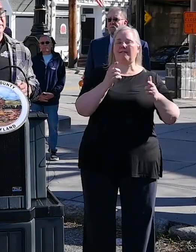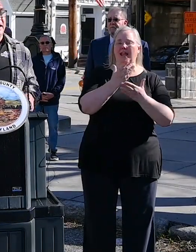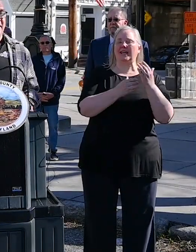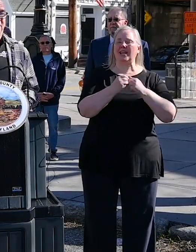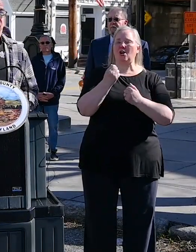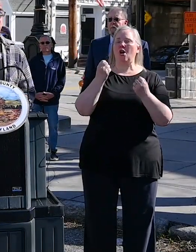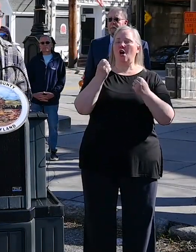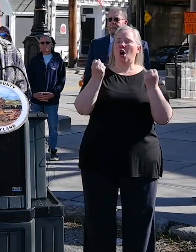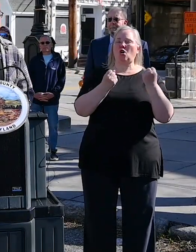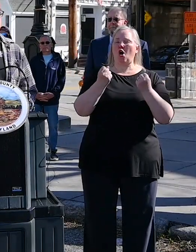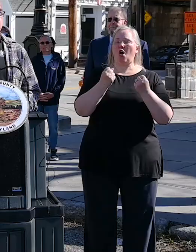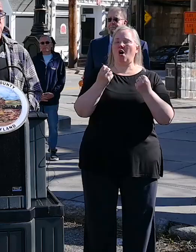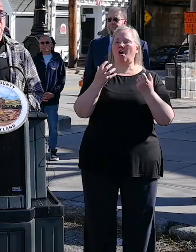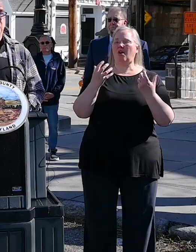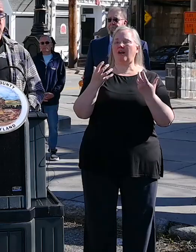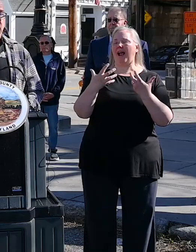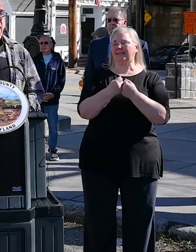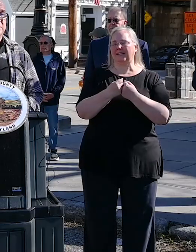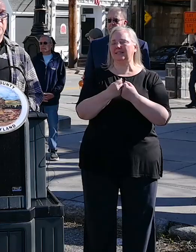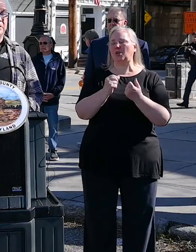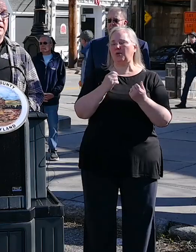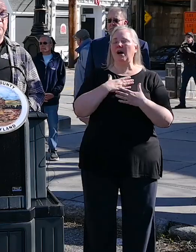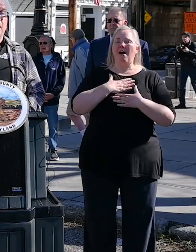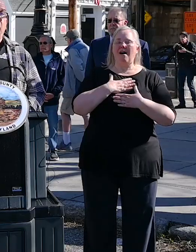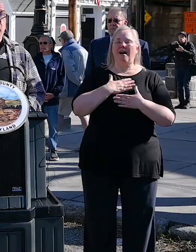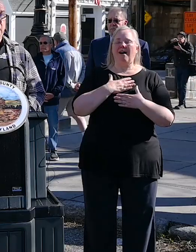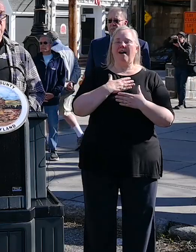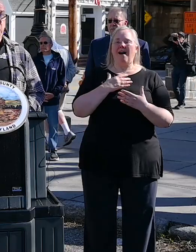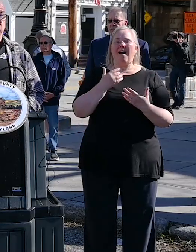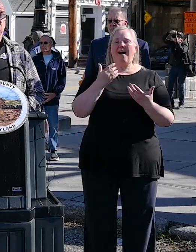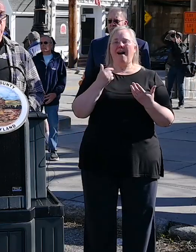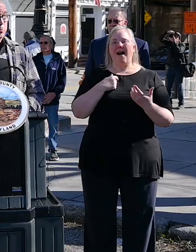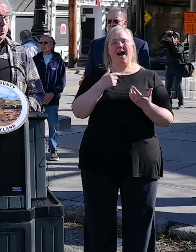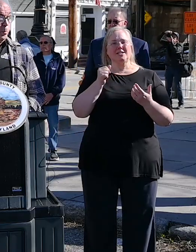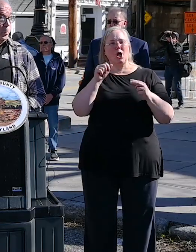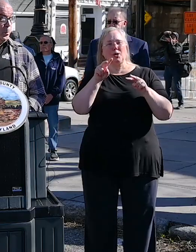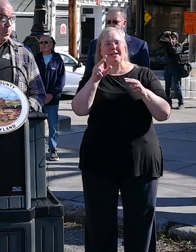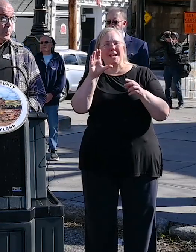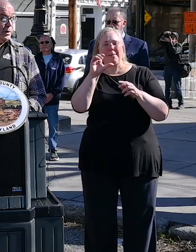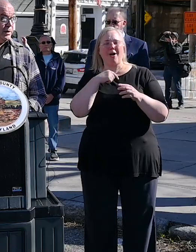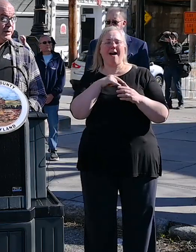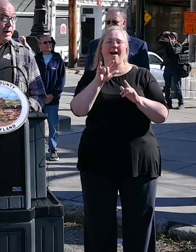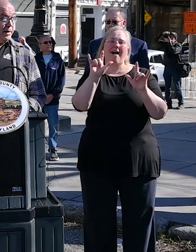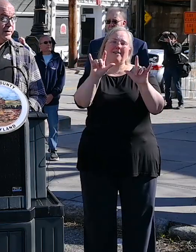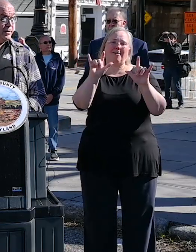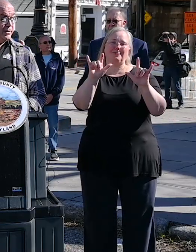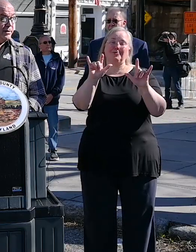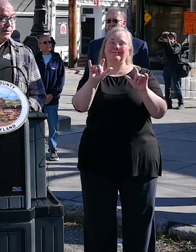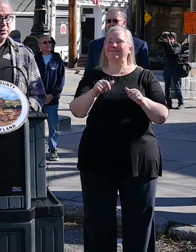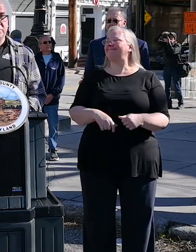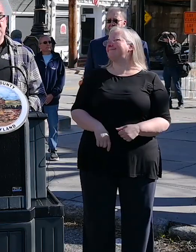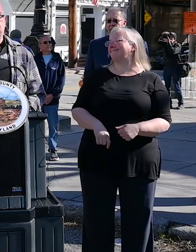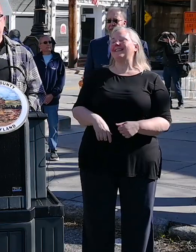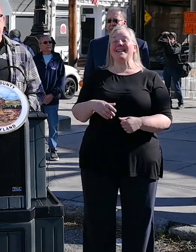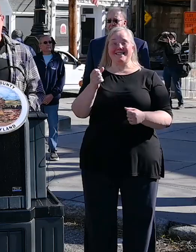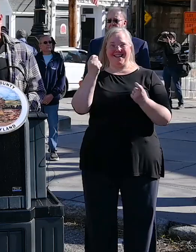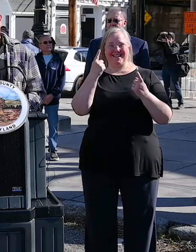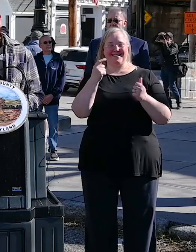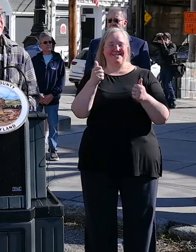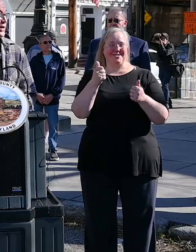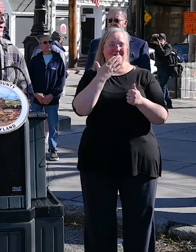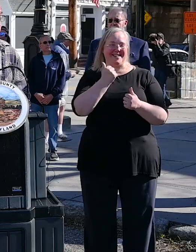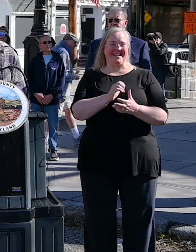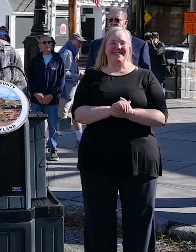I have got to take this opportunity. So as I look into the camera, I love you, boo-boo. Got it?